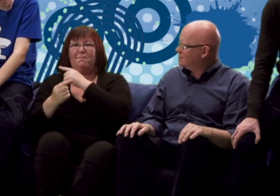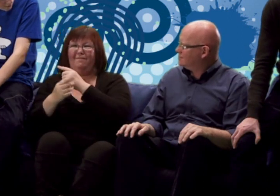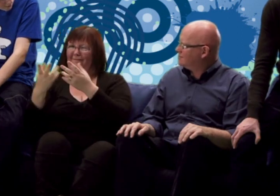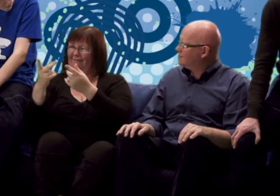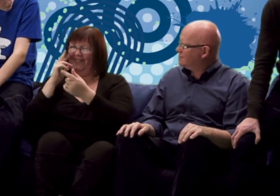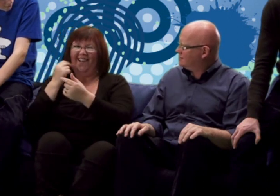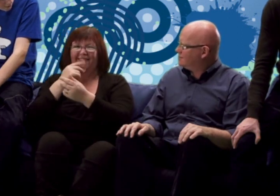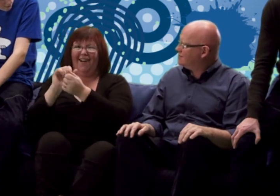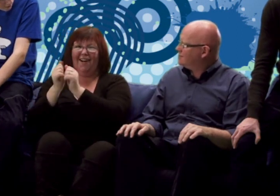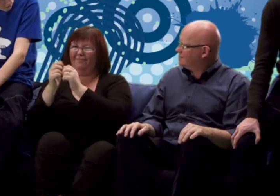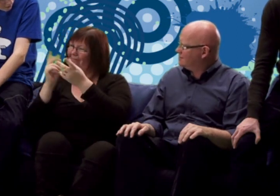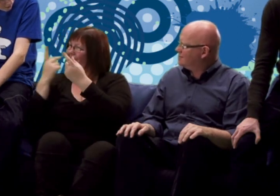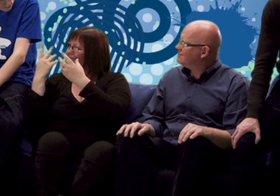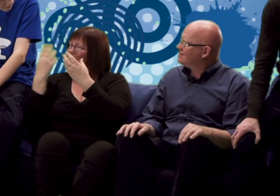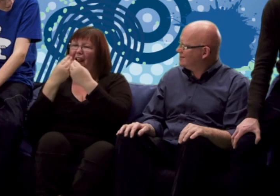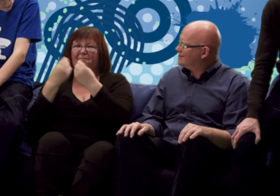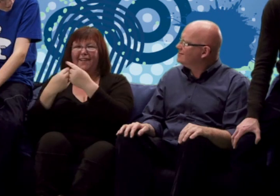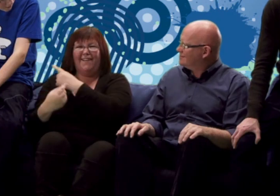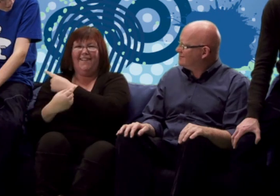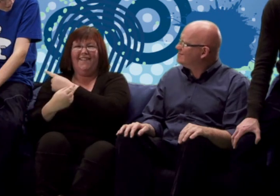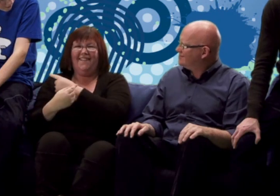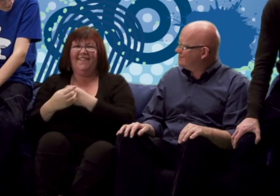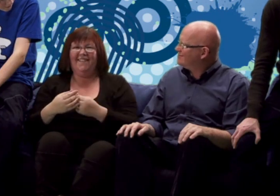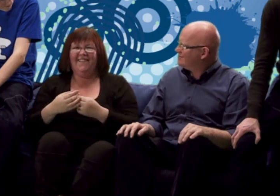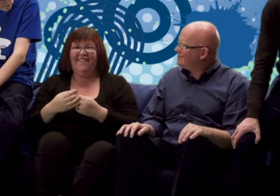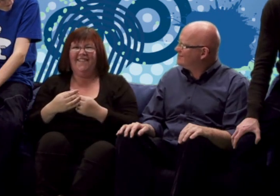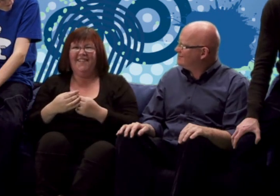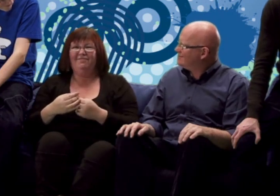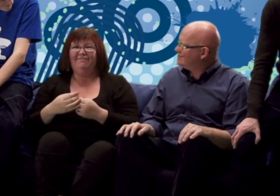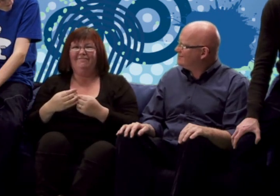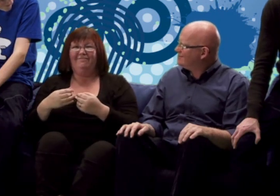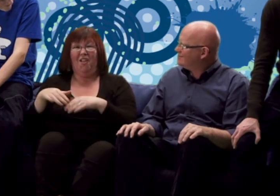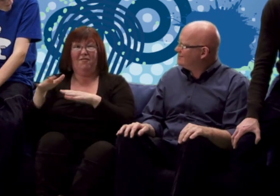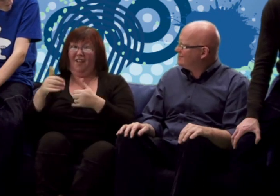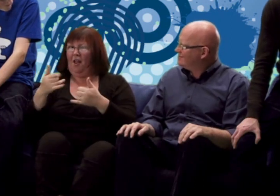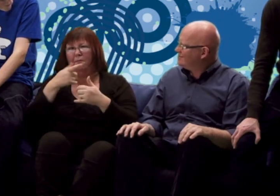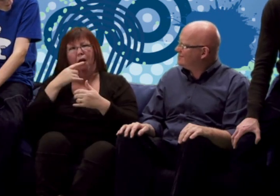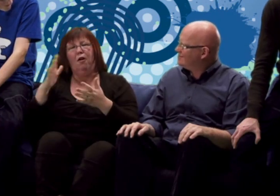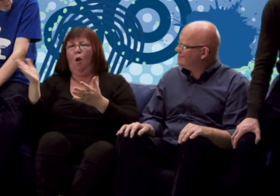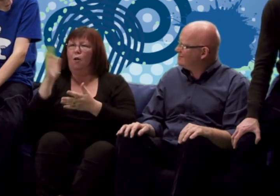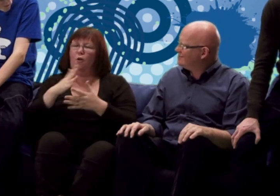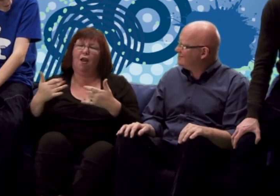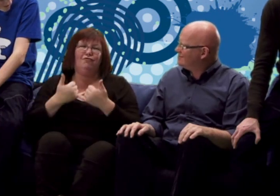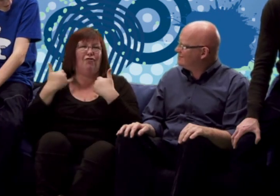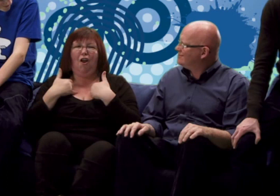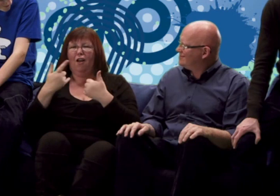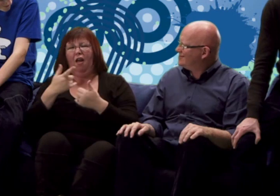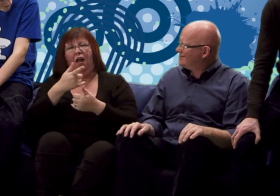for Colin. It's somebody for him to play with and enjoy. And then we'd come home and they'd say, I thoroughly enjoyed